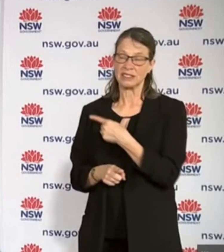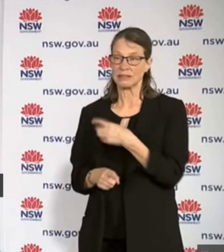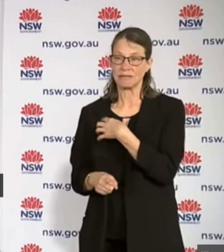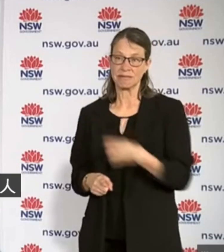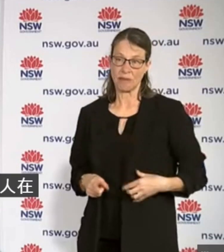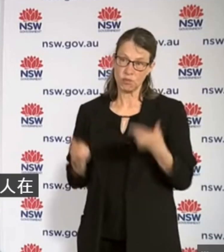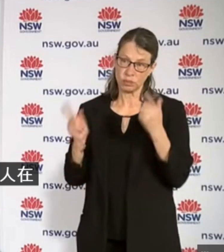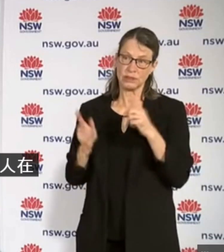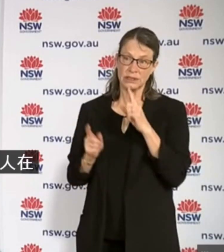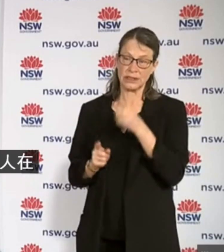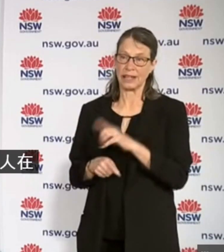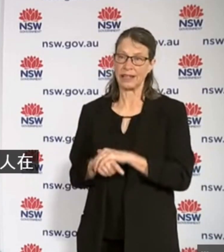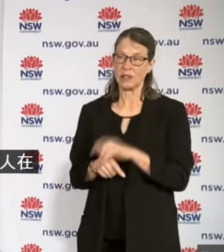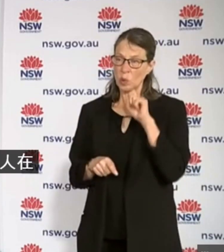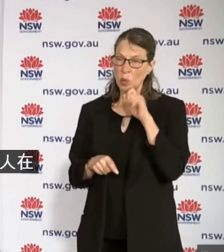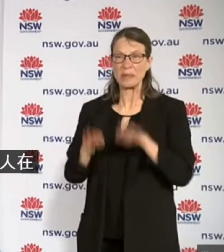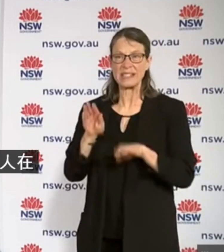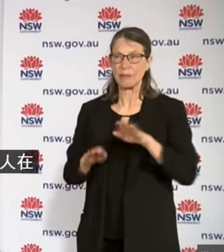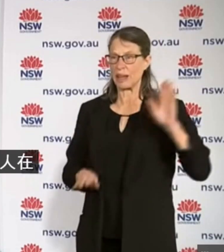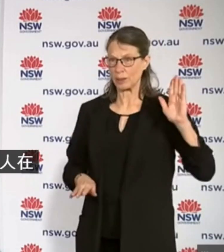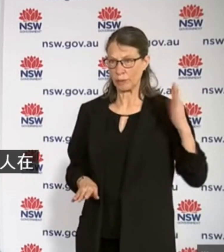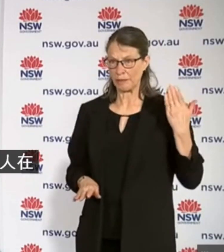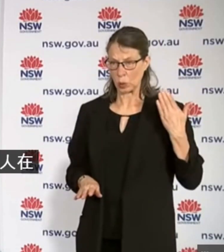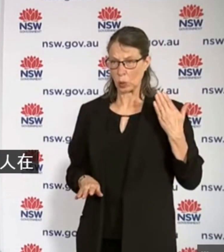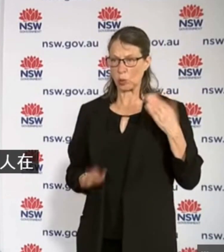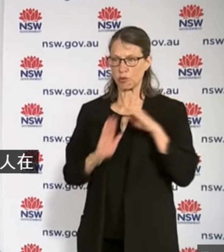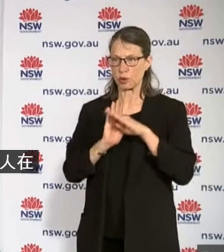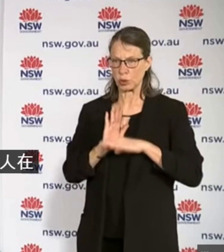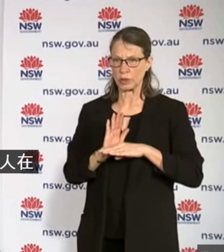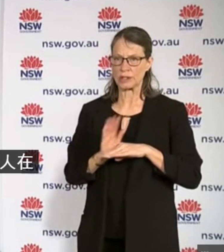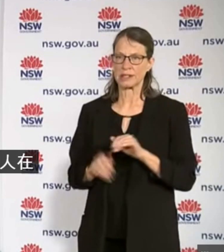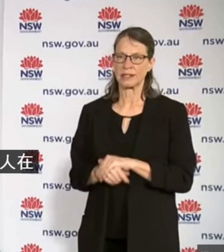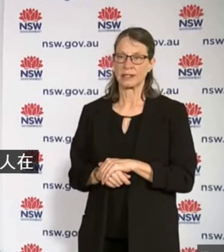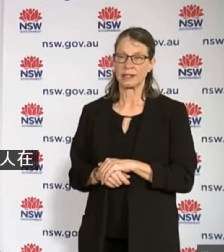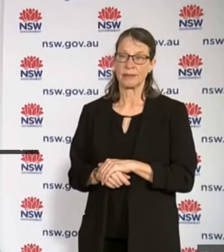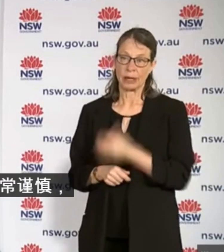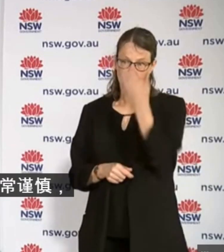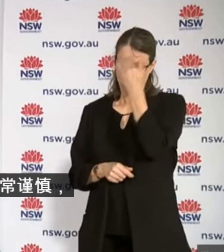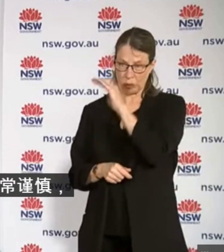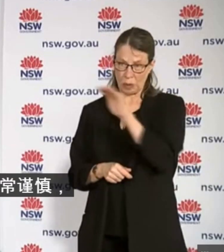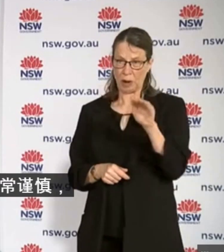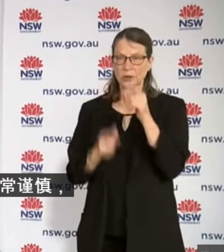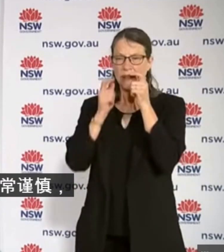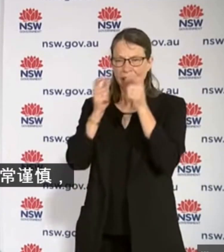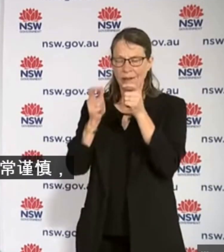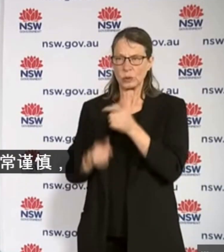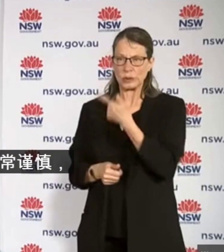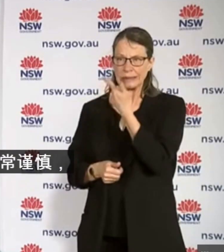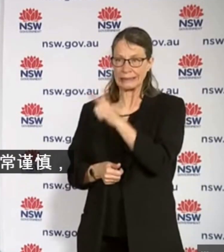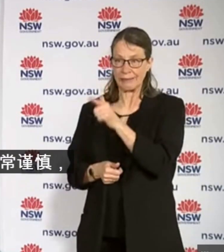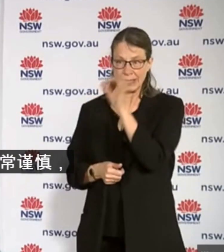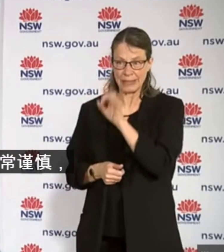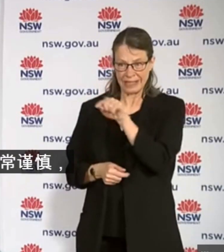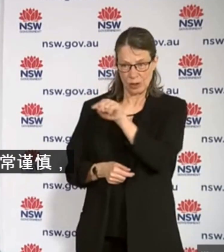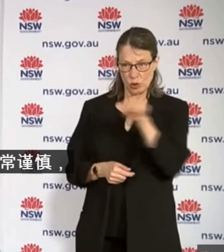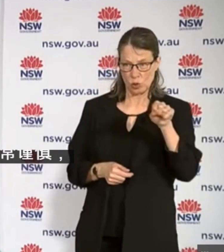urge everyone to be very cautious as we move from 70% to 80%. To some extent, how we